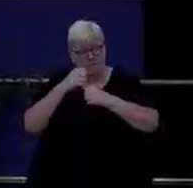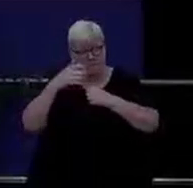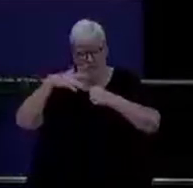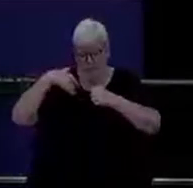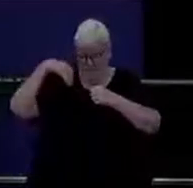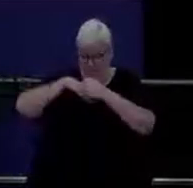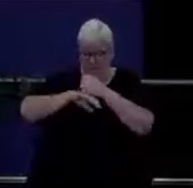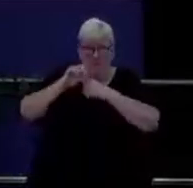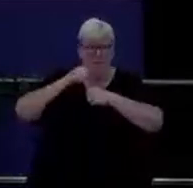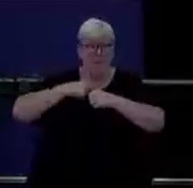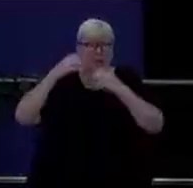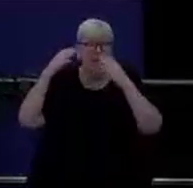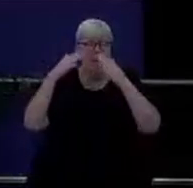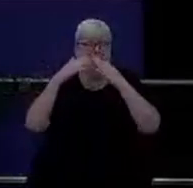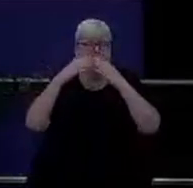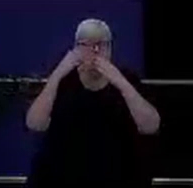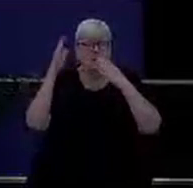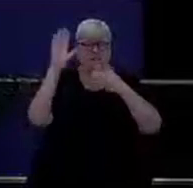cold, the incessant rain.